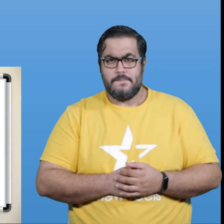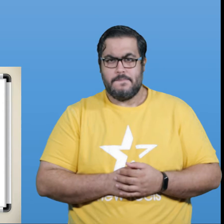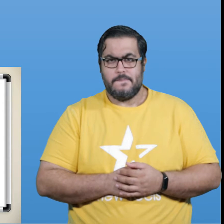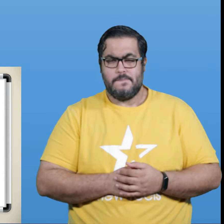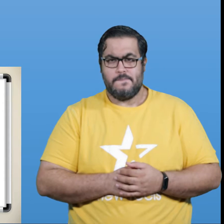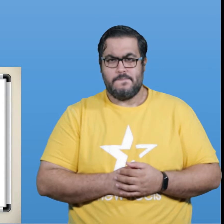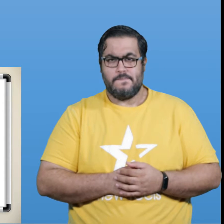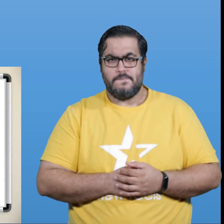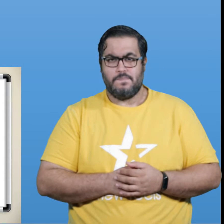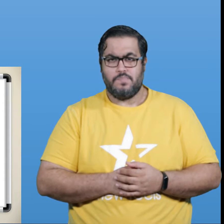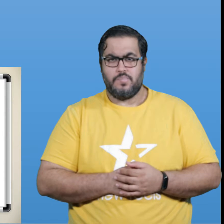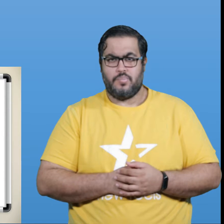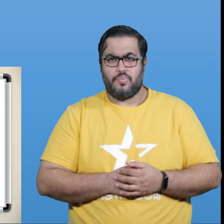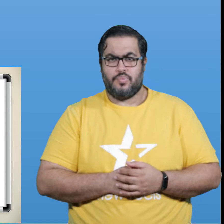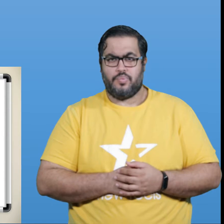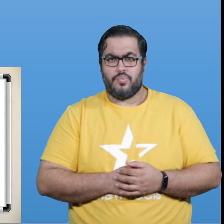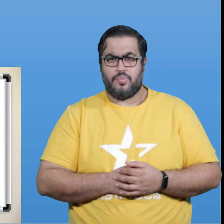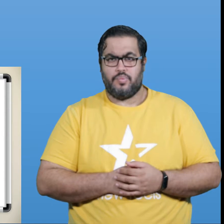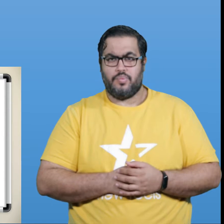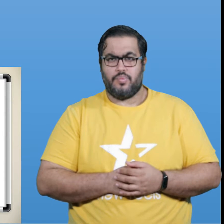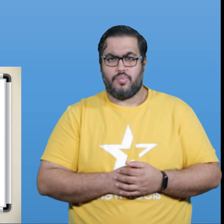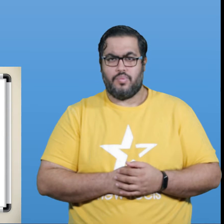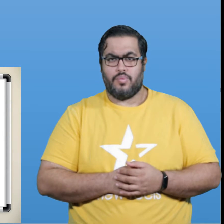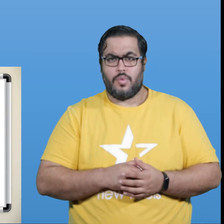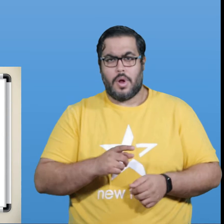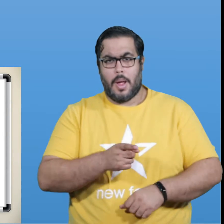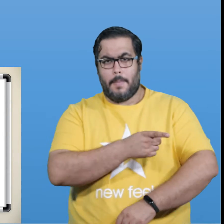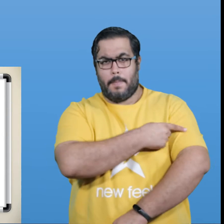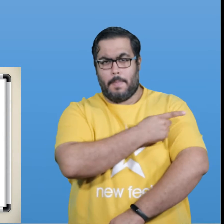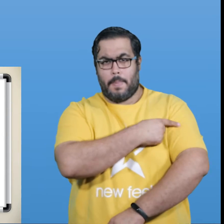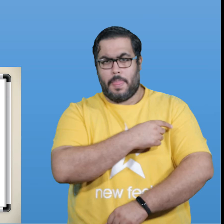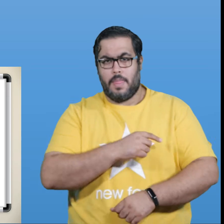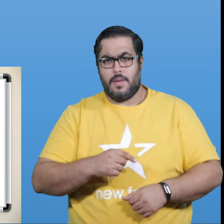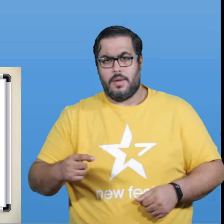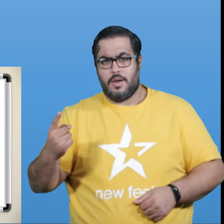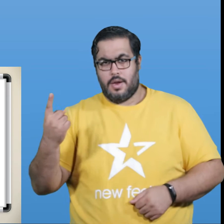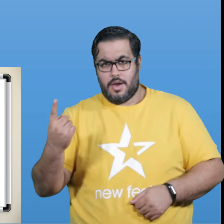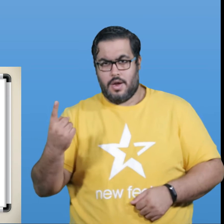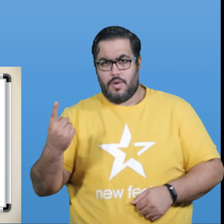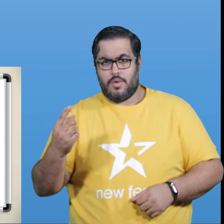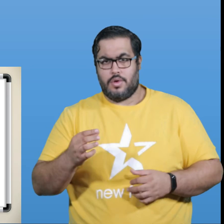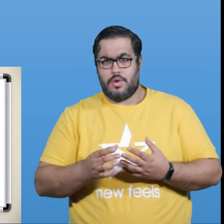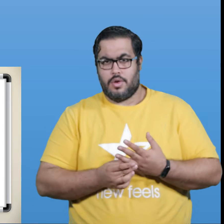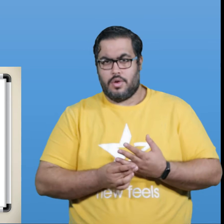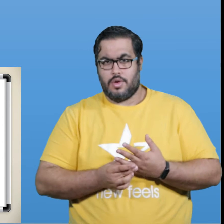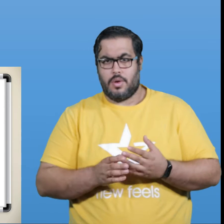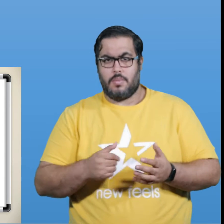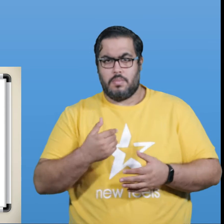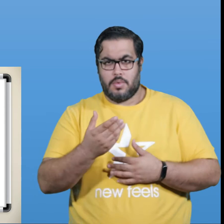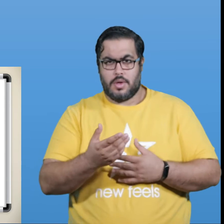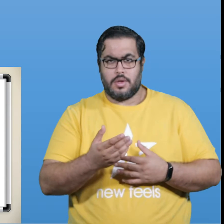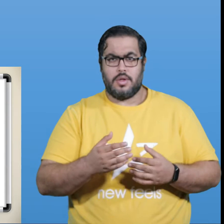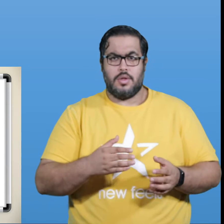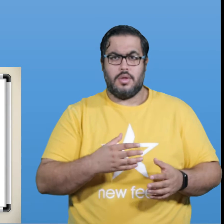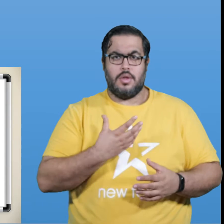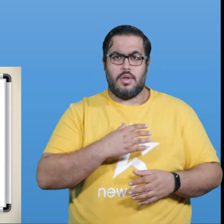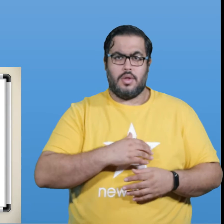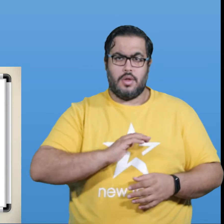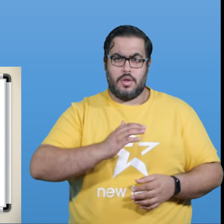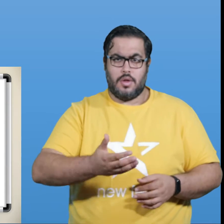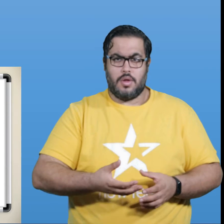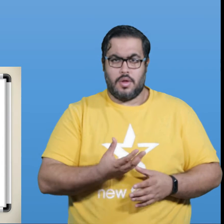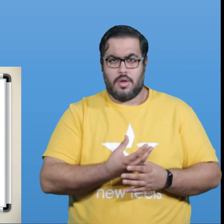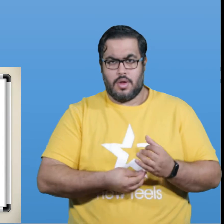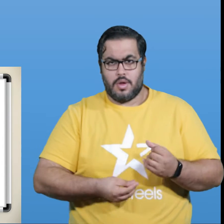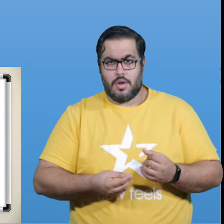they move from being single parent or just married couple without kids and become